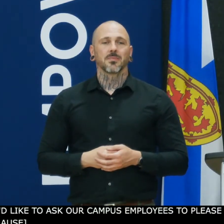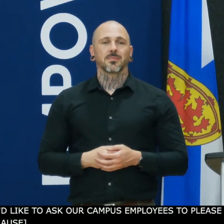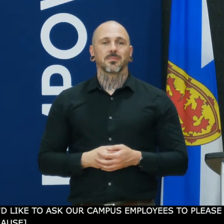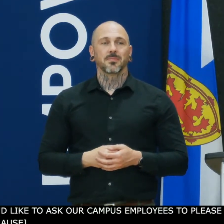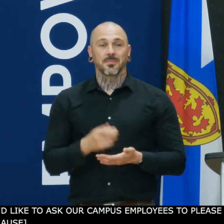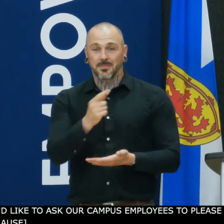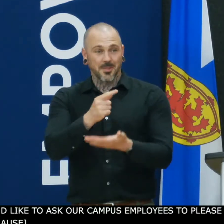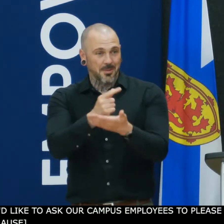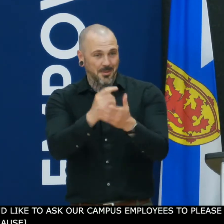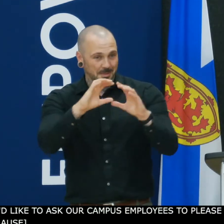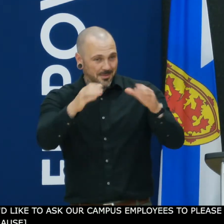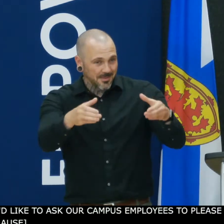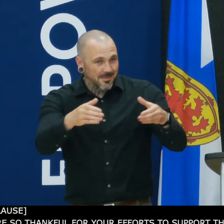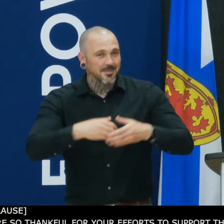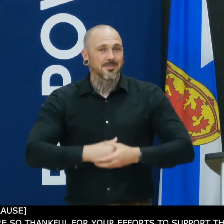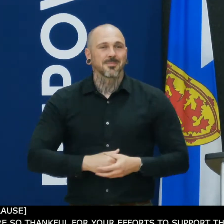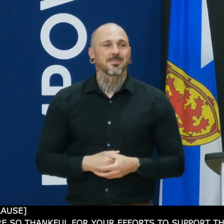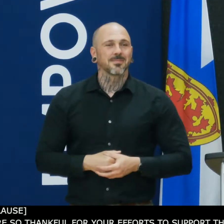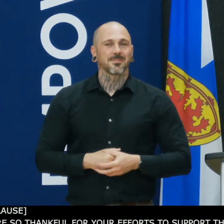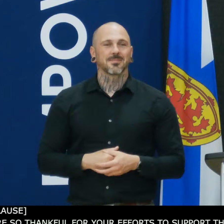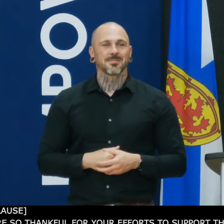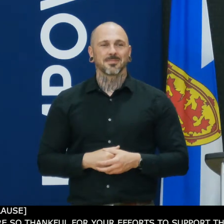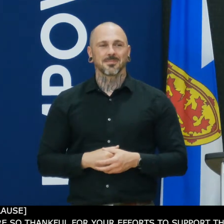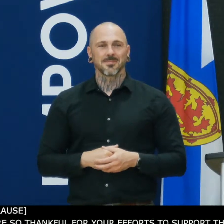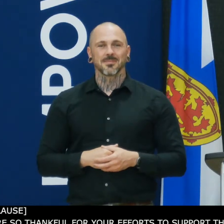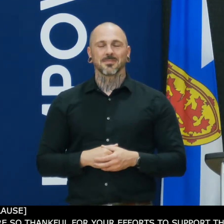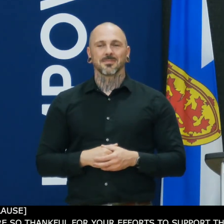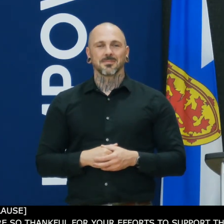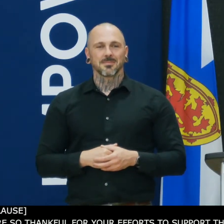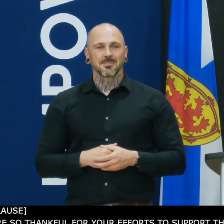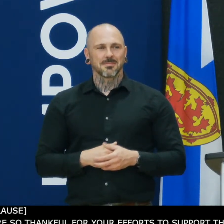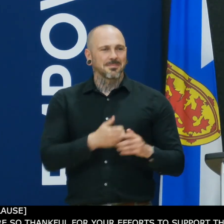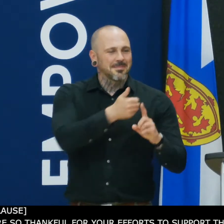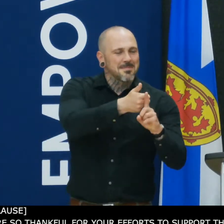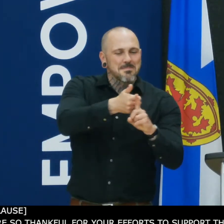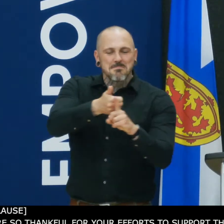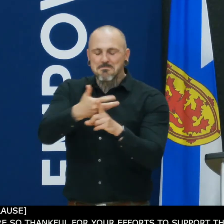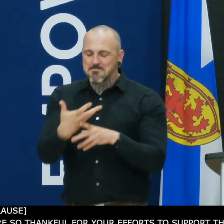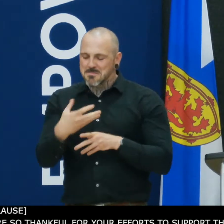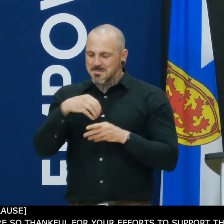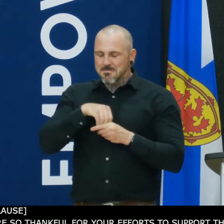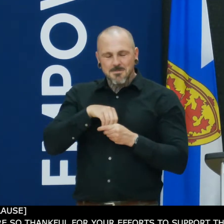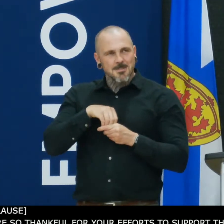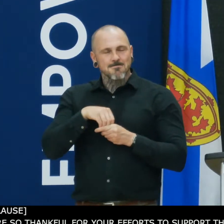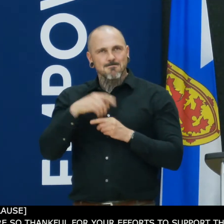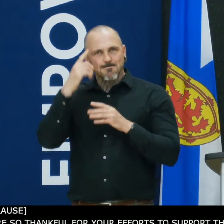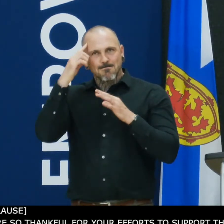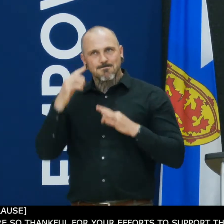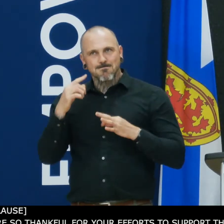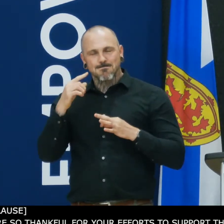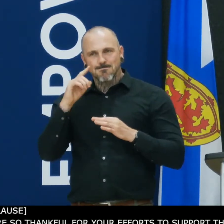Graduates, ultimately, it is thanks to the inner strength each of you has found to balance